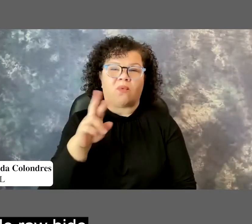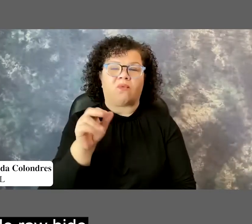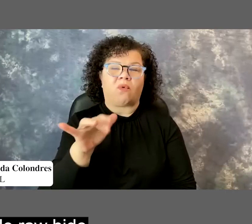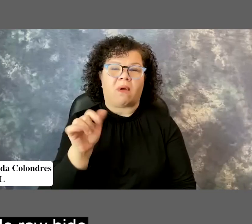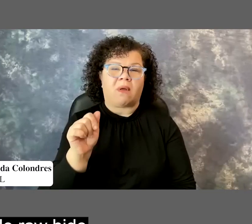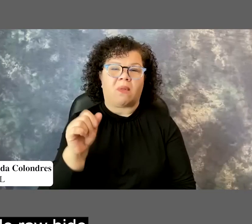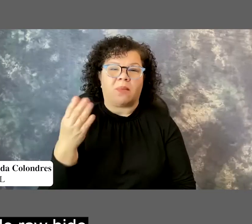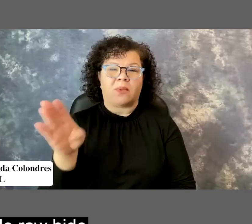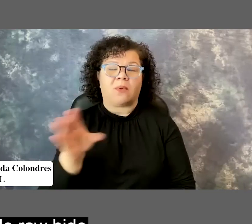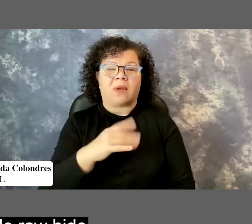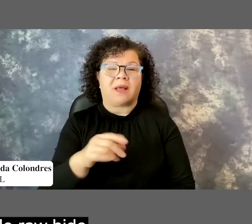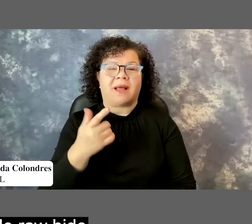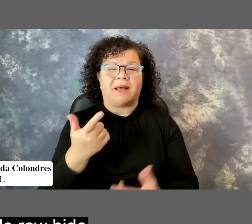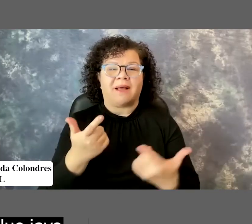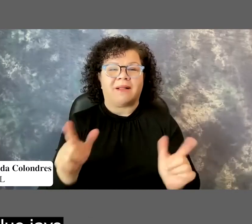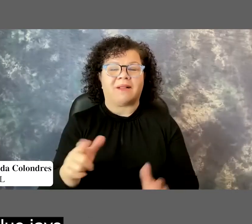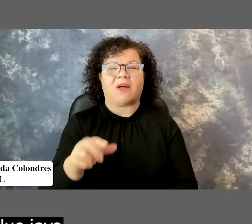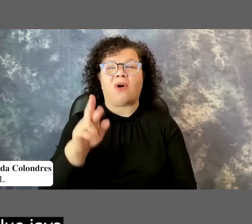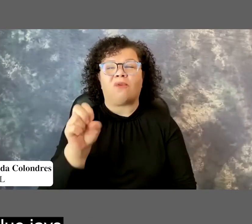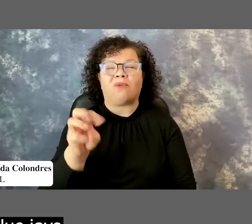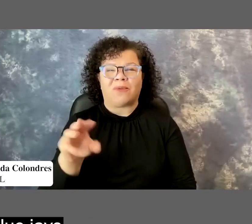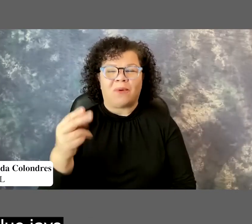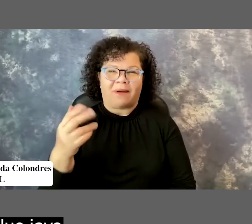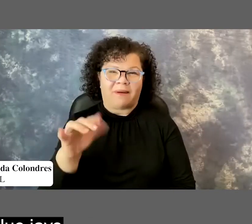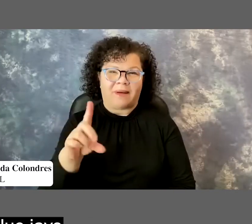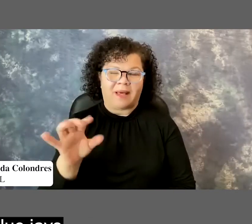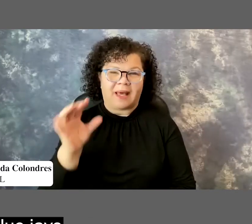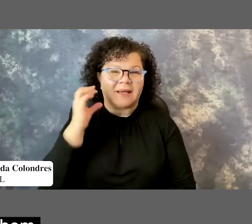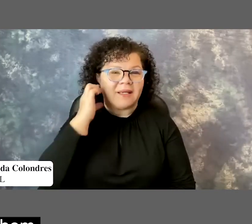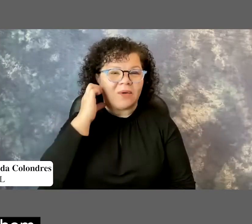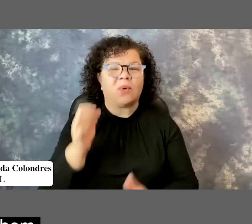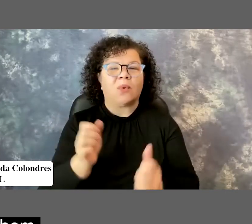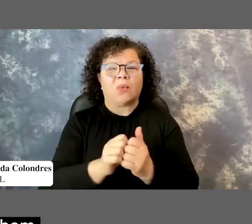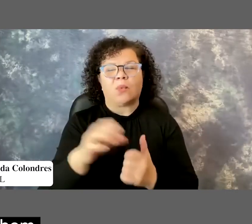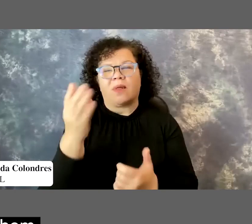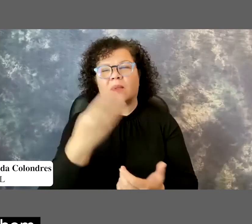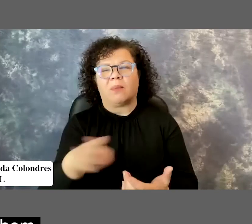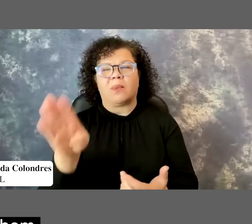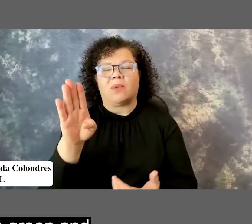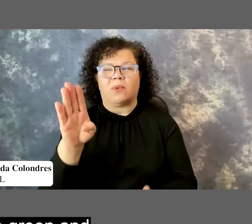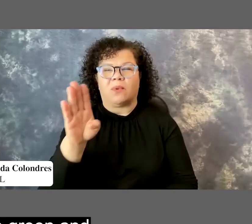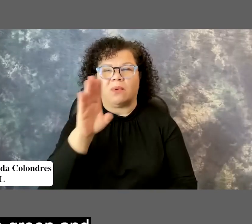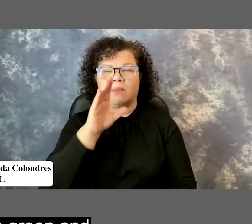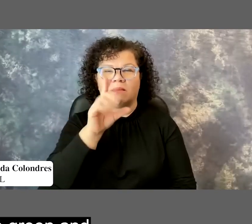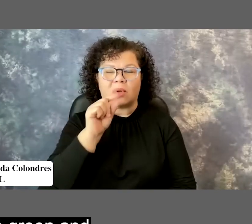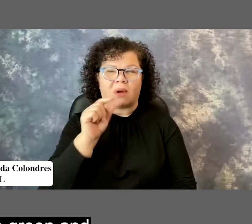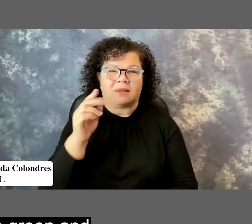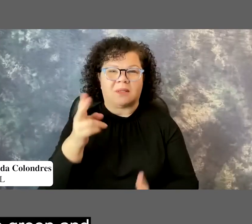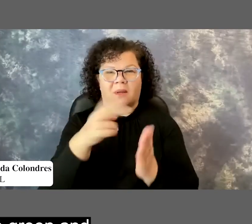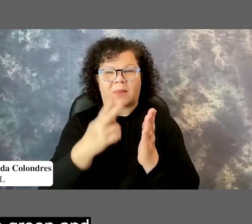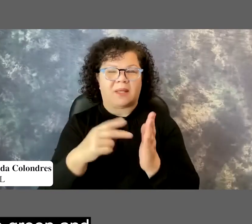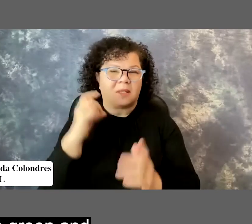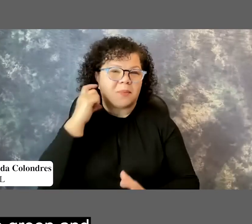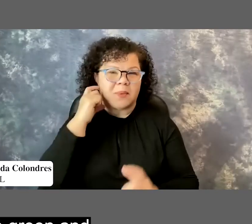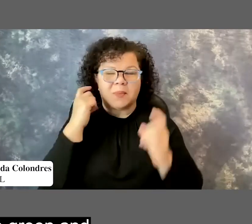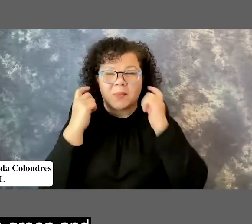large rectangle rawhide earrings with blue jays painted on them. Behind me are the green and